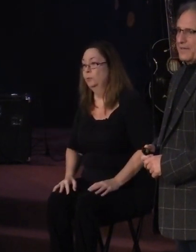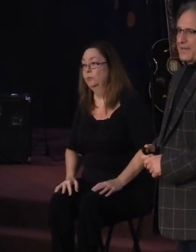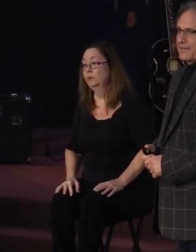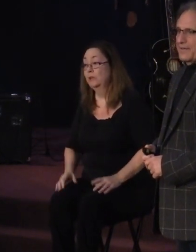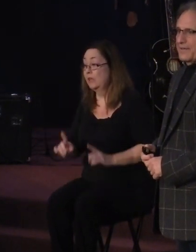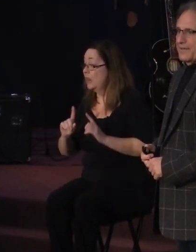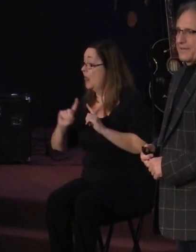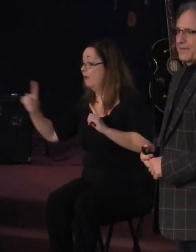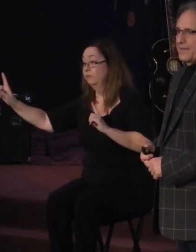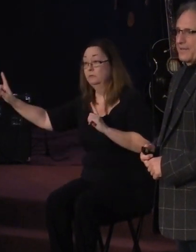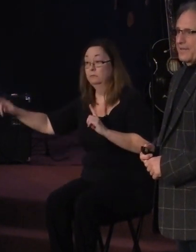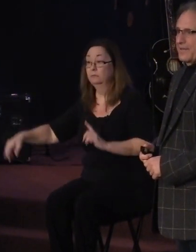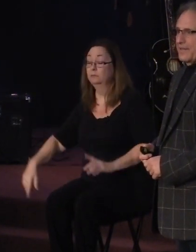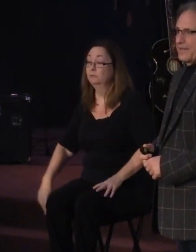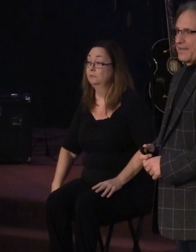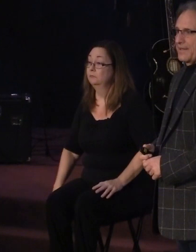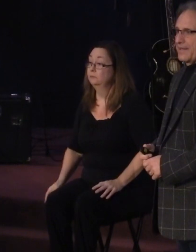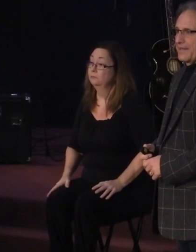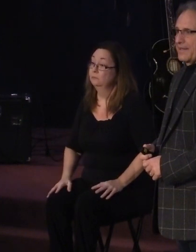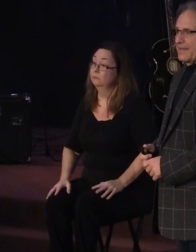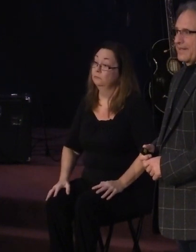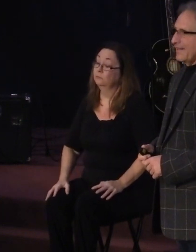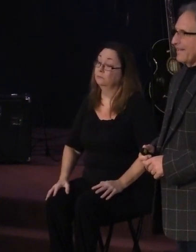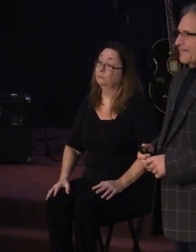And he walked out.